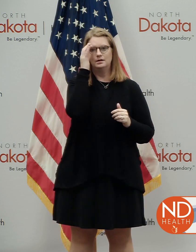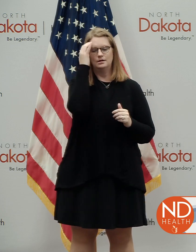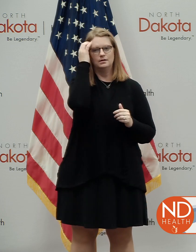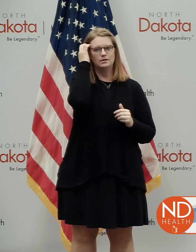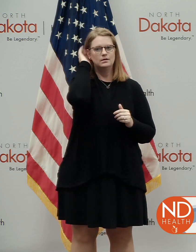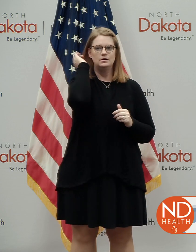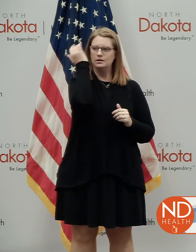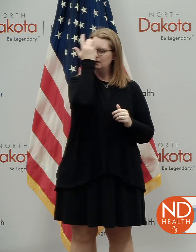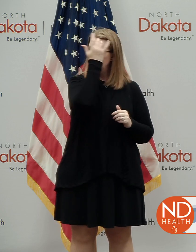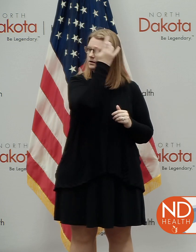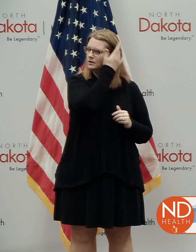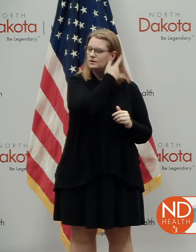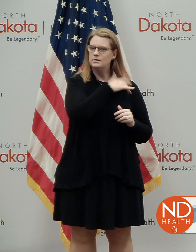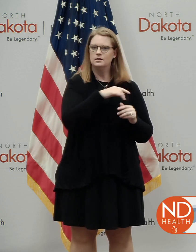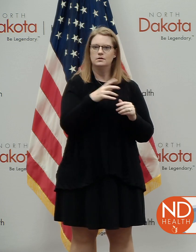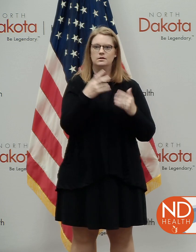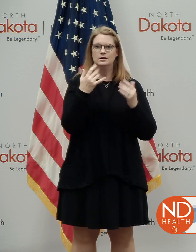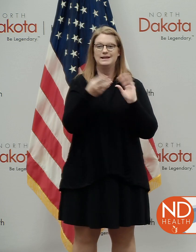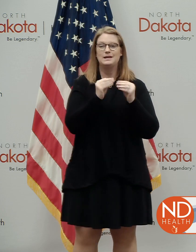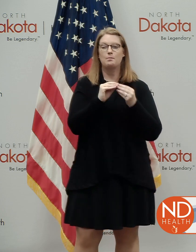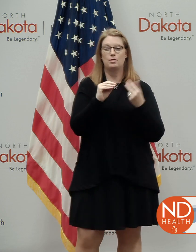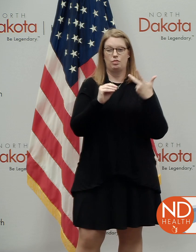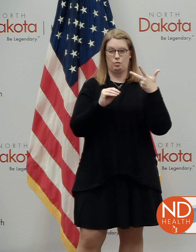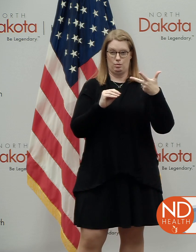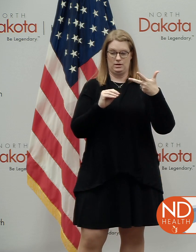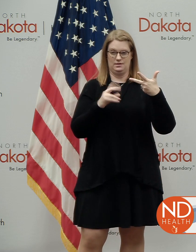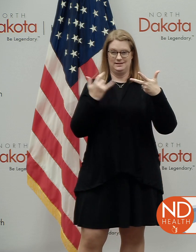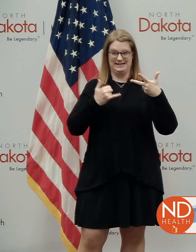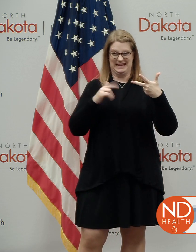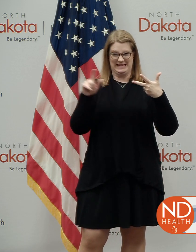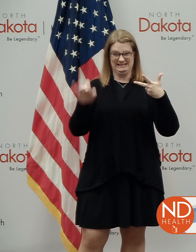Number 3 today in testing.